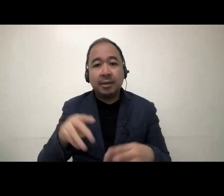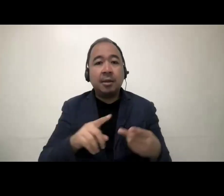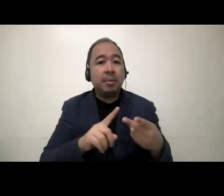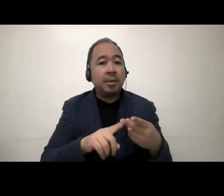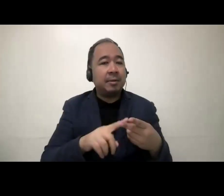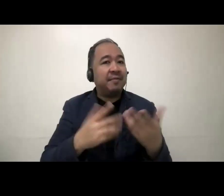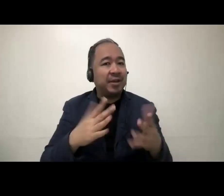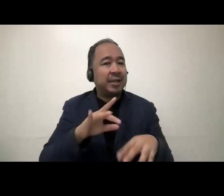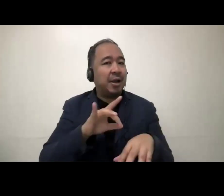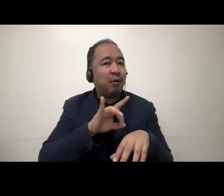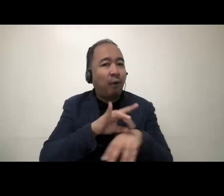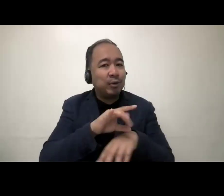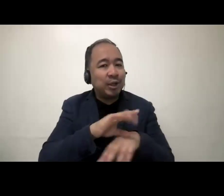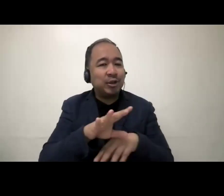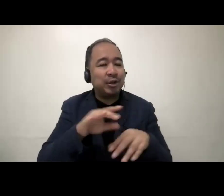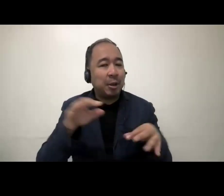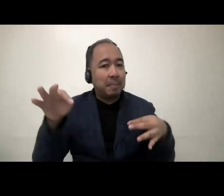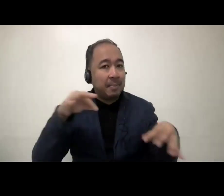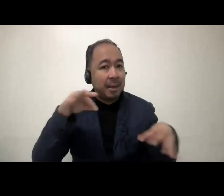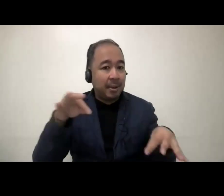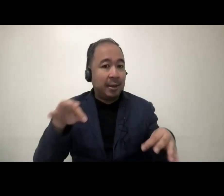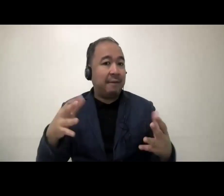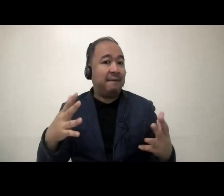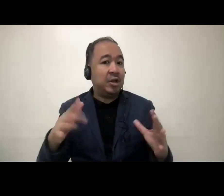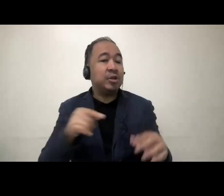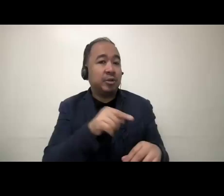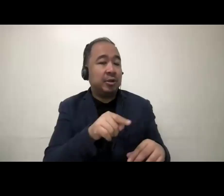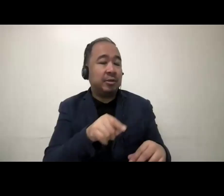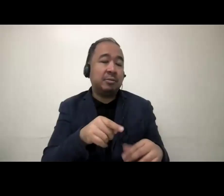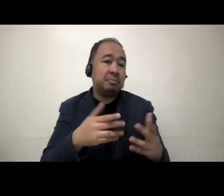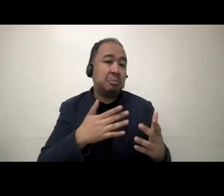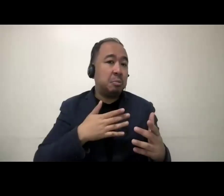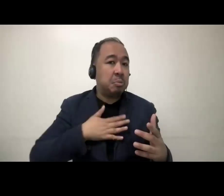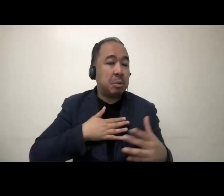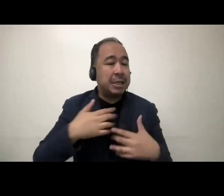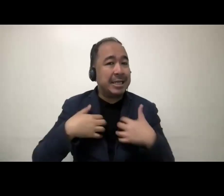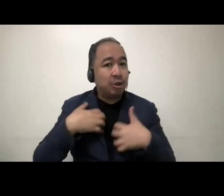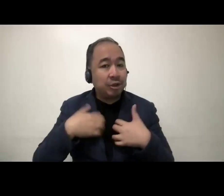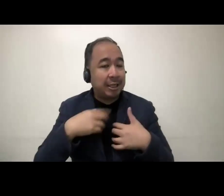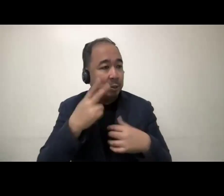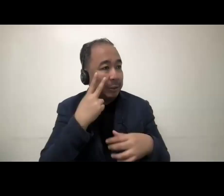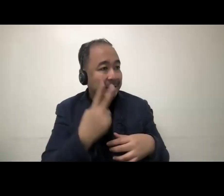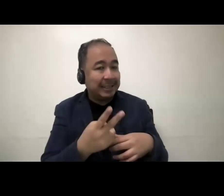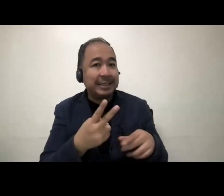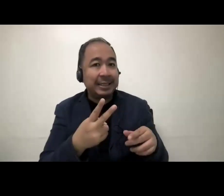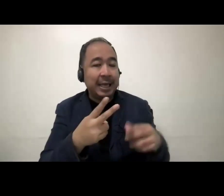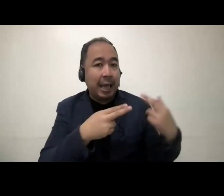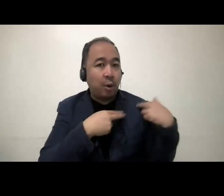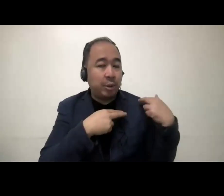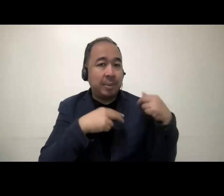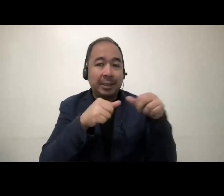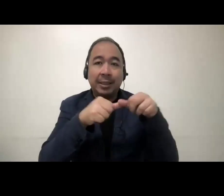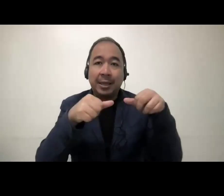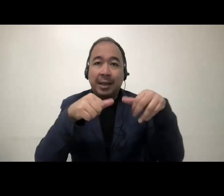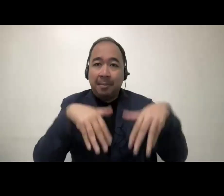there, and I encourage anyone who cares about improving the accountability mechanism, and I suspect that's everyone here,